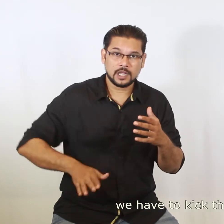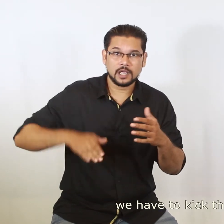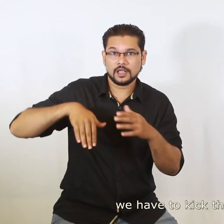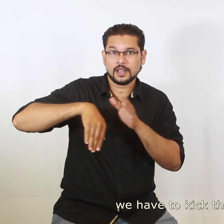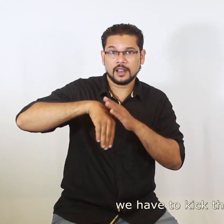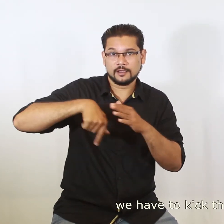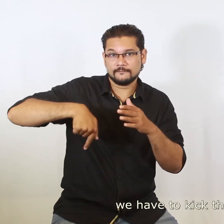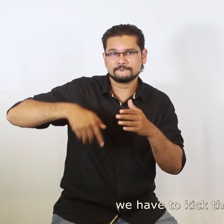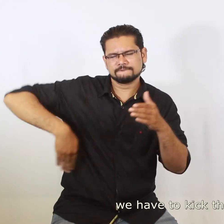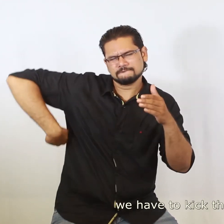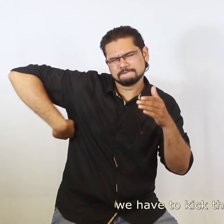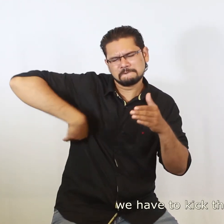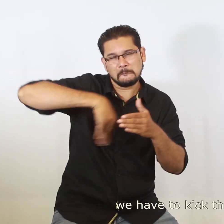we have to kick the ball.